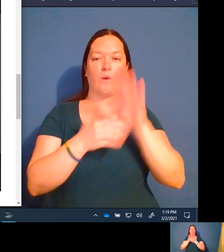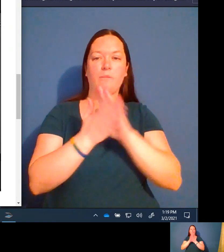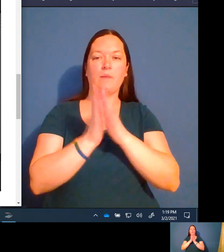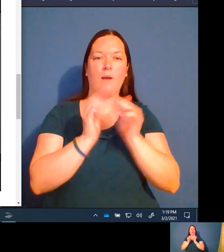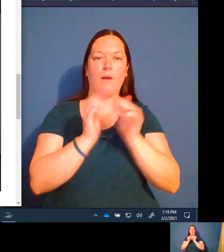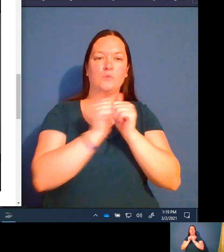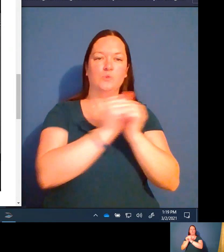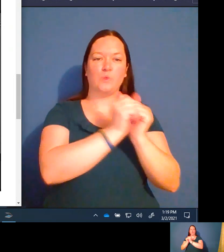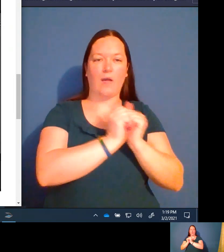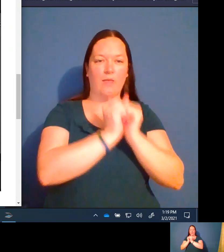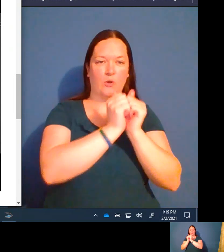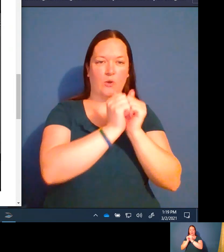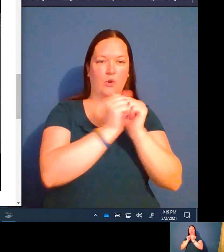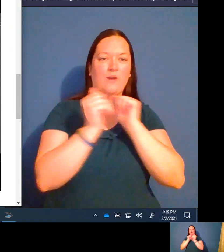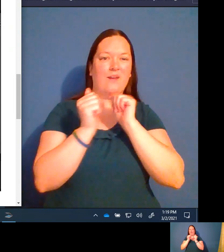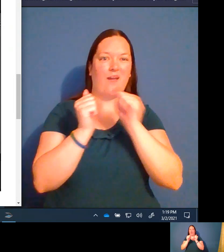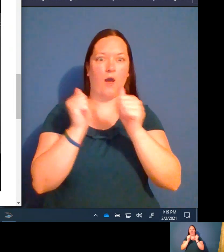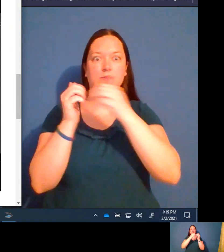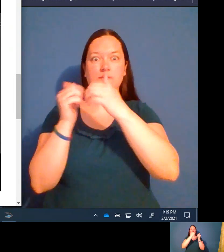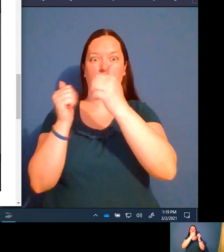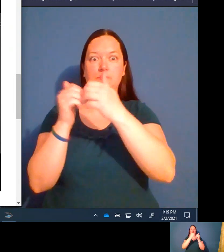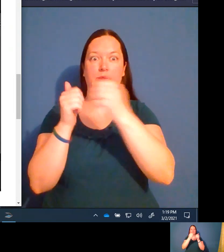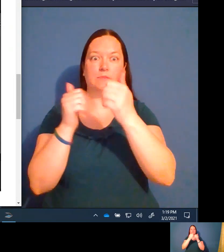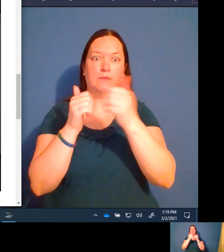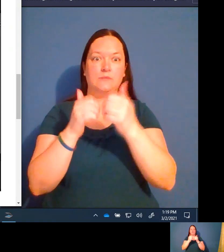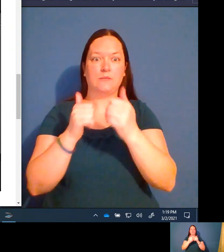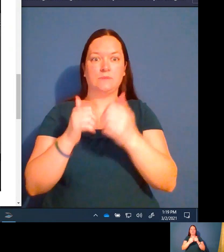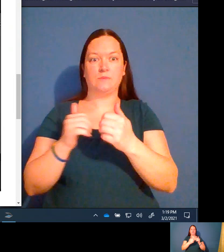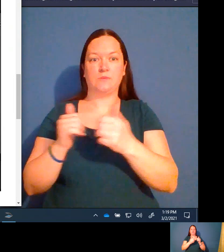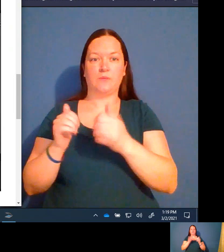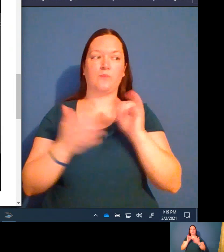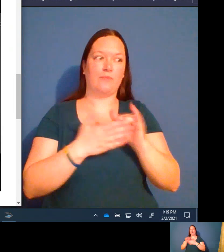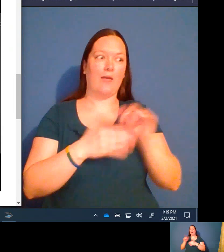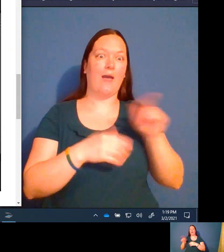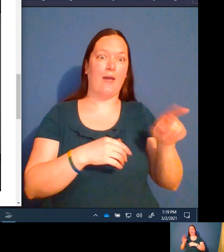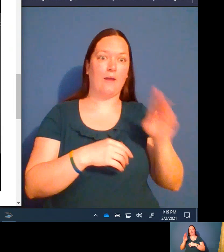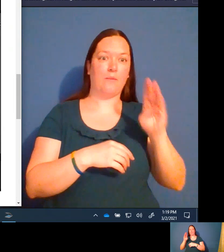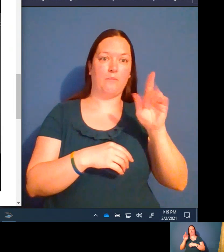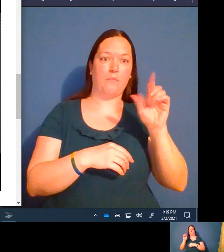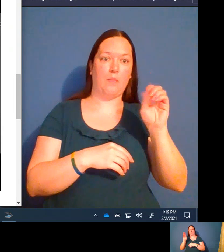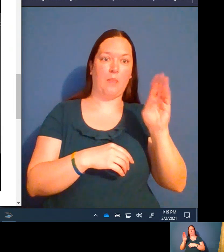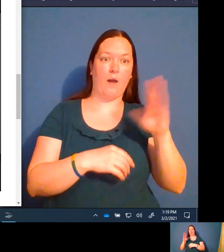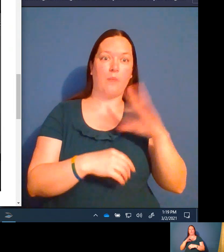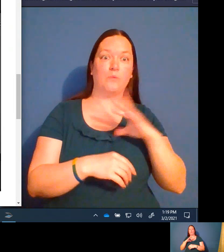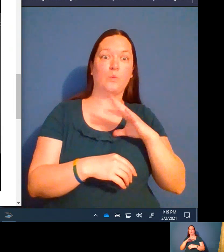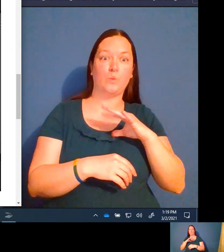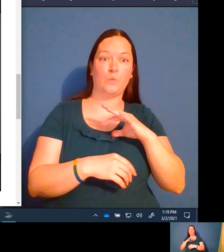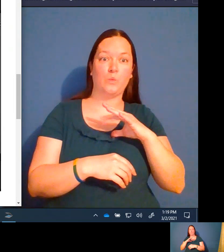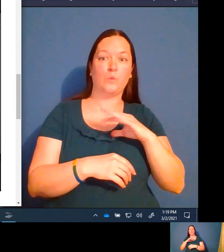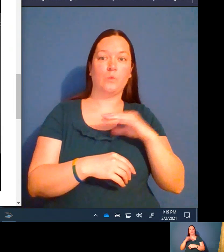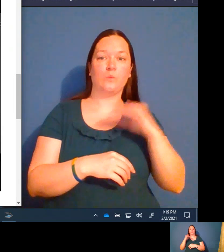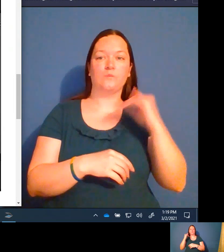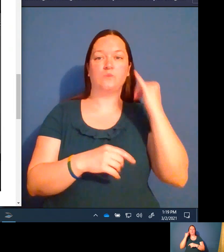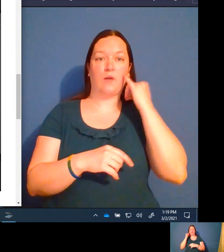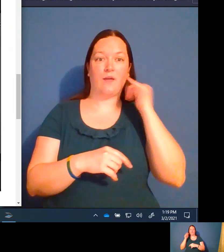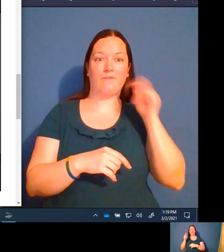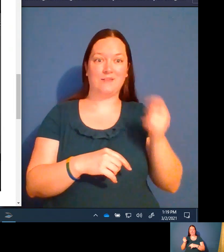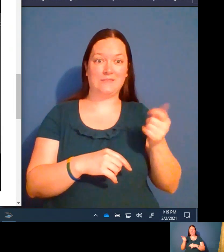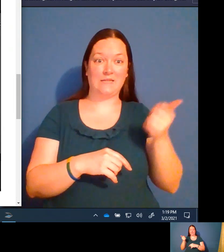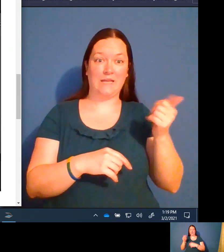object, which makes that, really awesome to use. And so again, remember, this is the blob brush, so if I was to delete that, notice